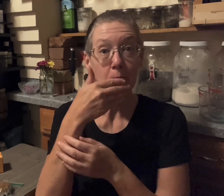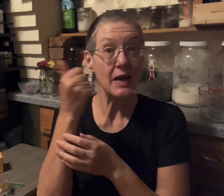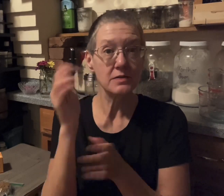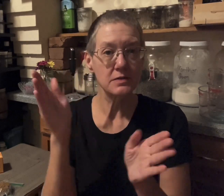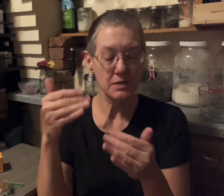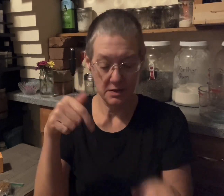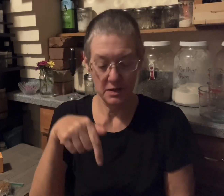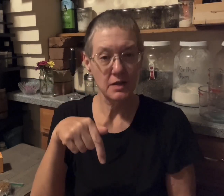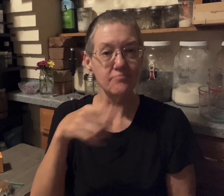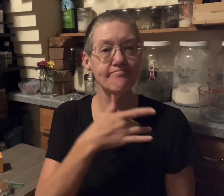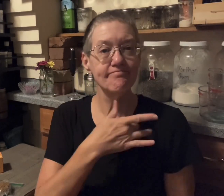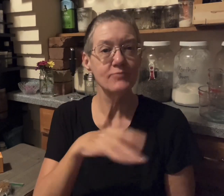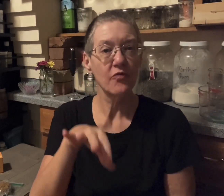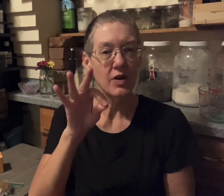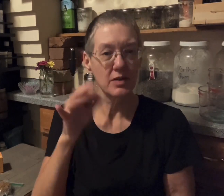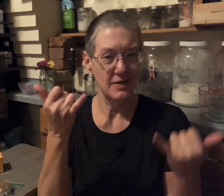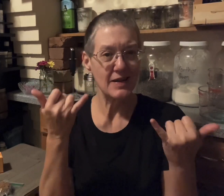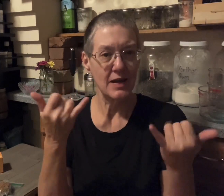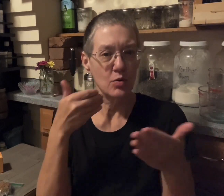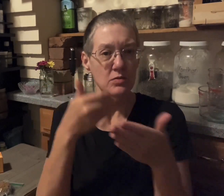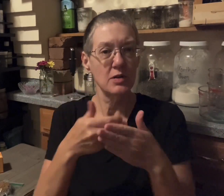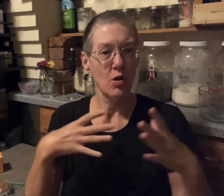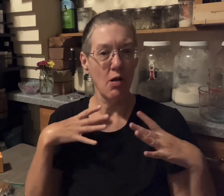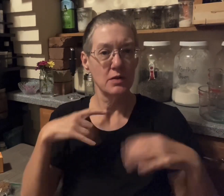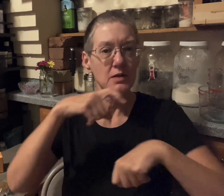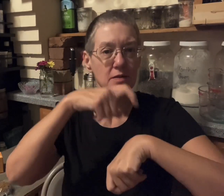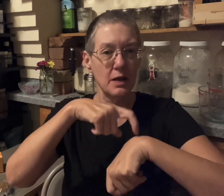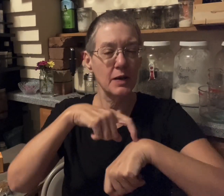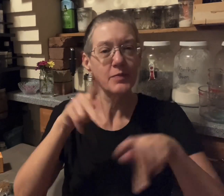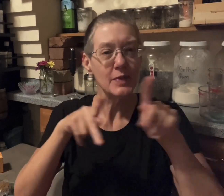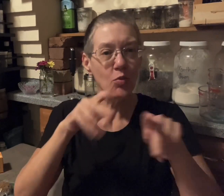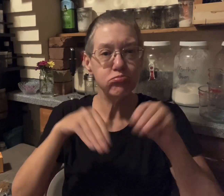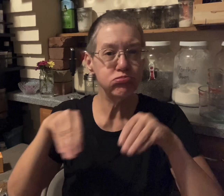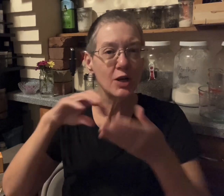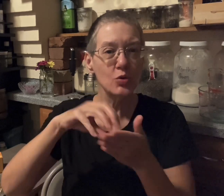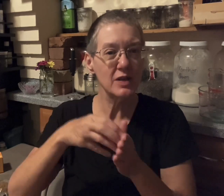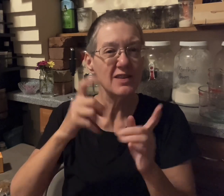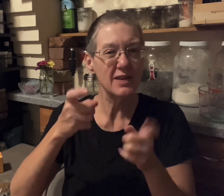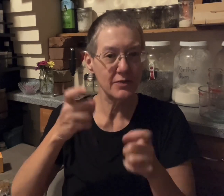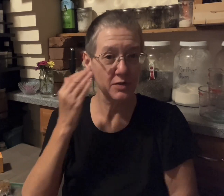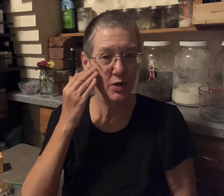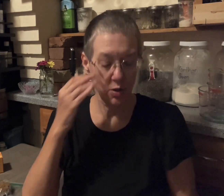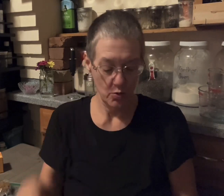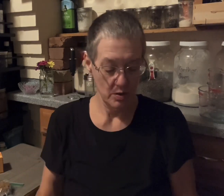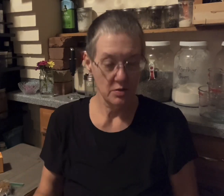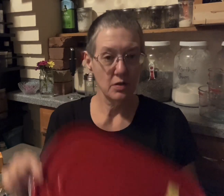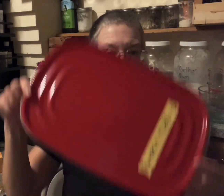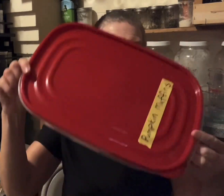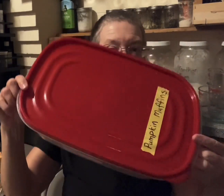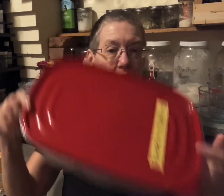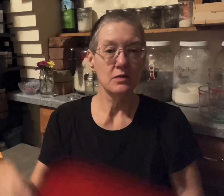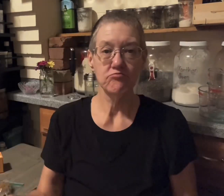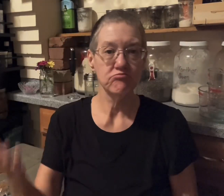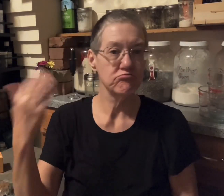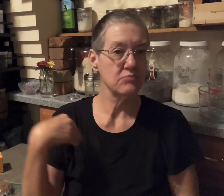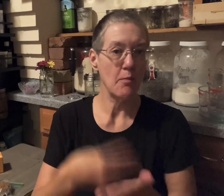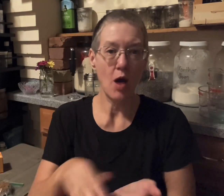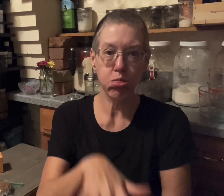containers. I tend to find them now around the holiday times. You know, people give away gifts as cookies.